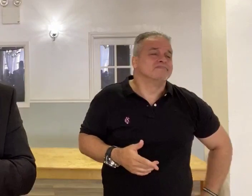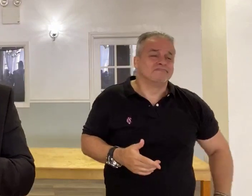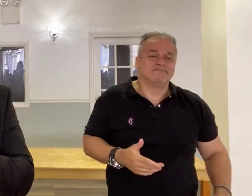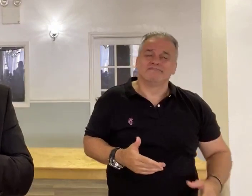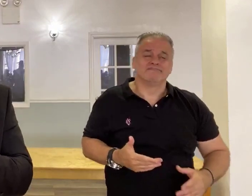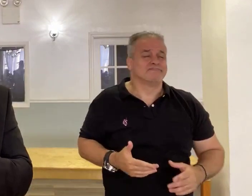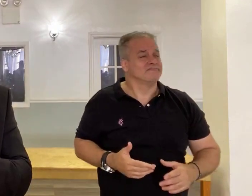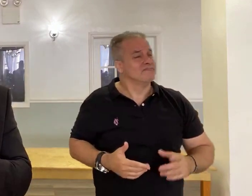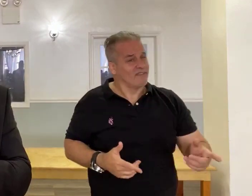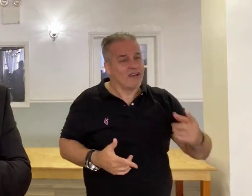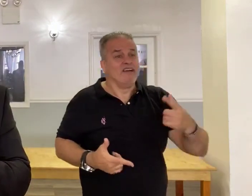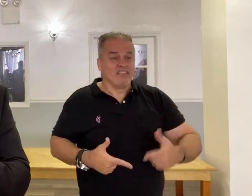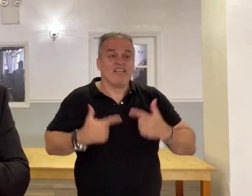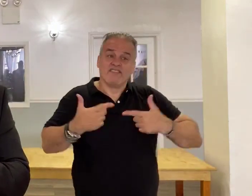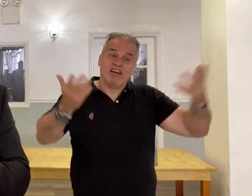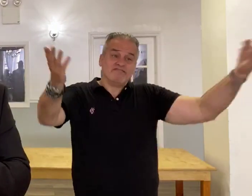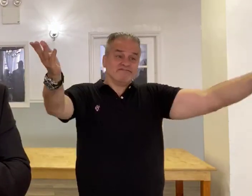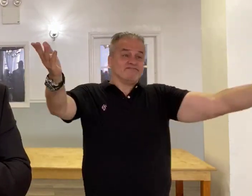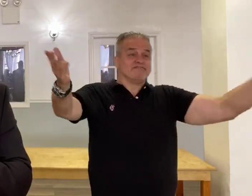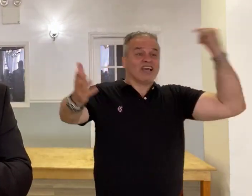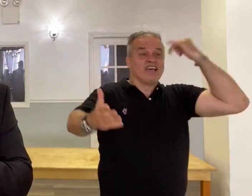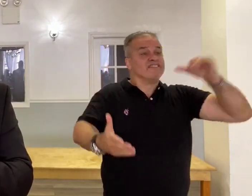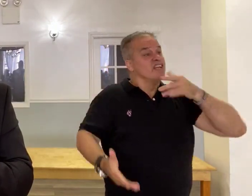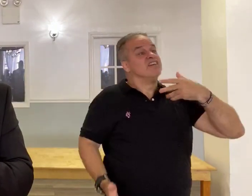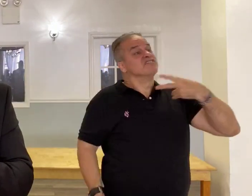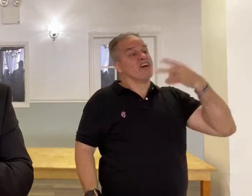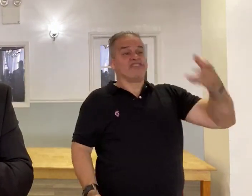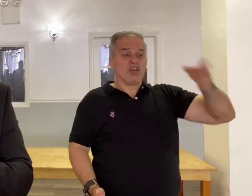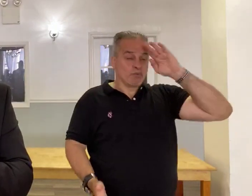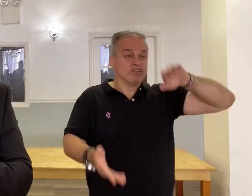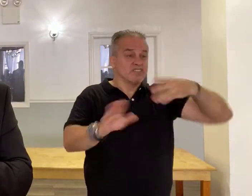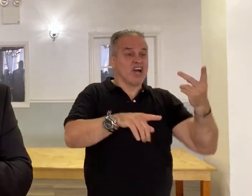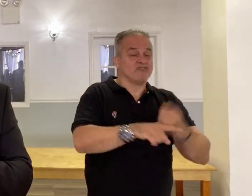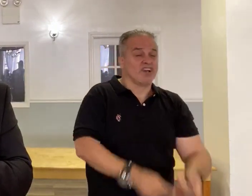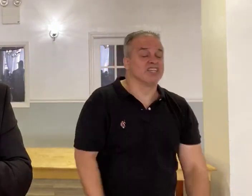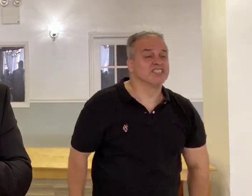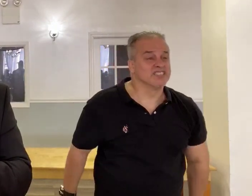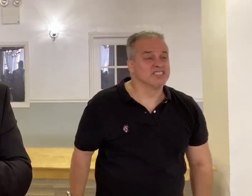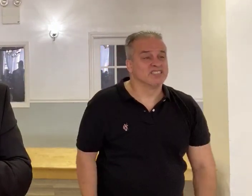married. He does have a child. Saved his life.